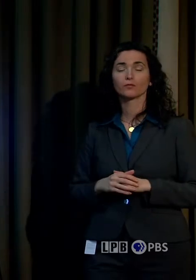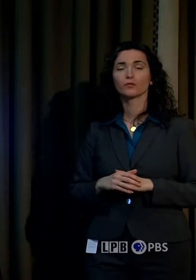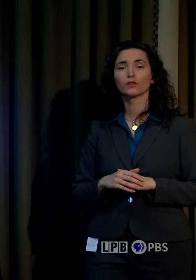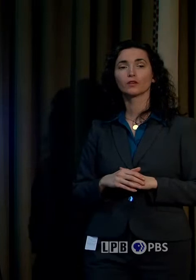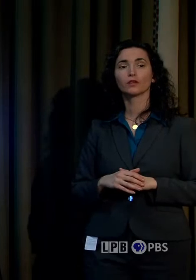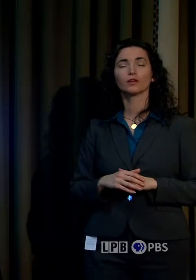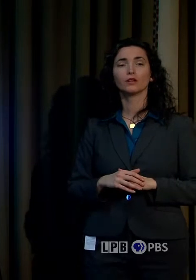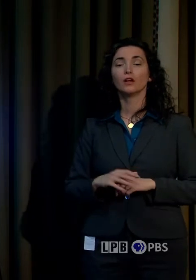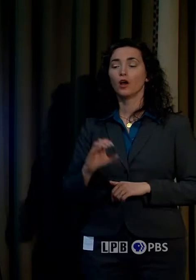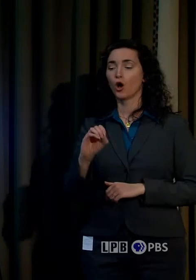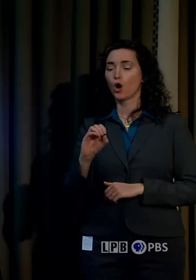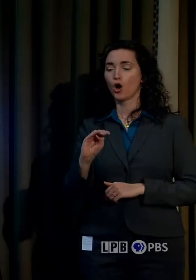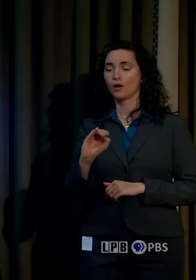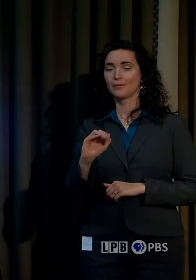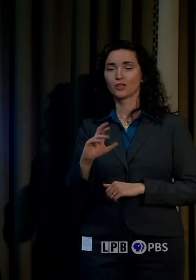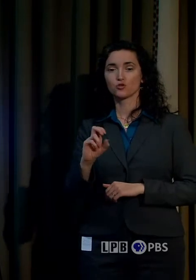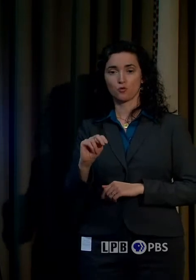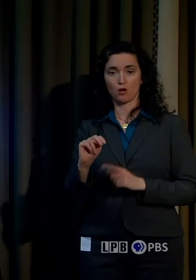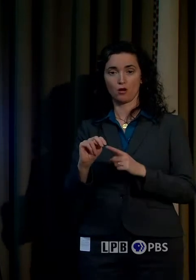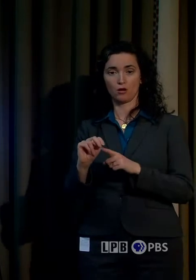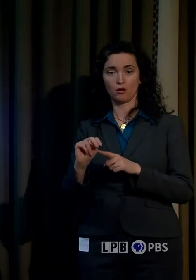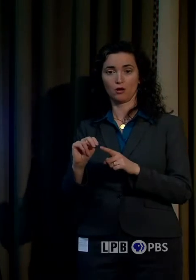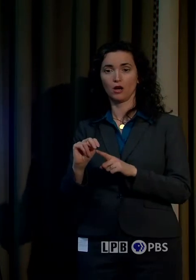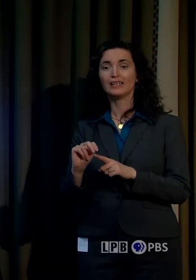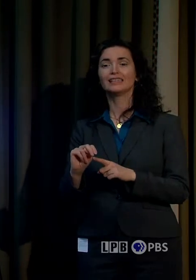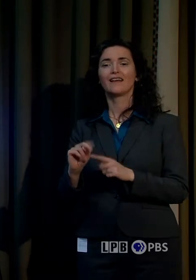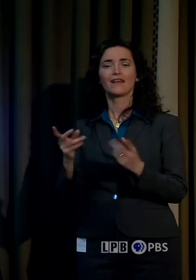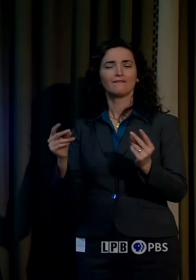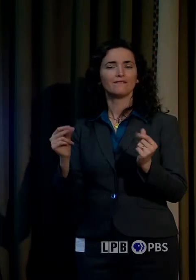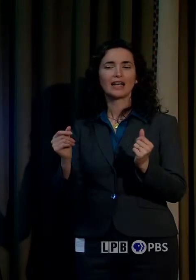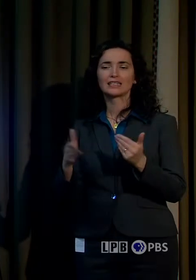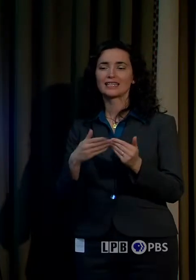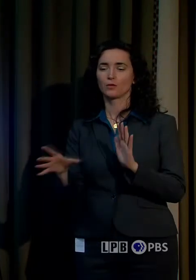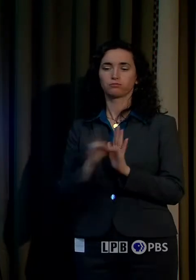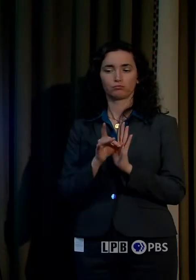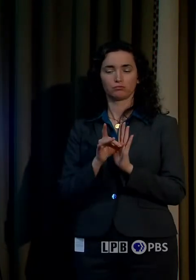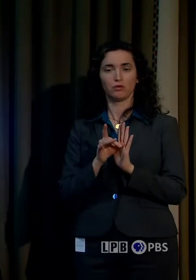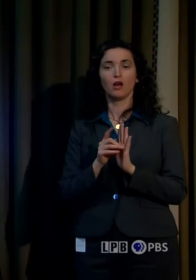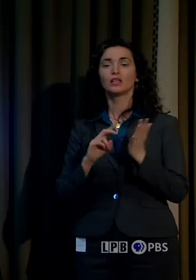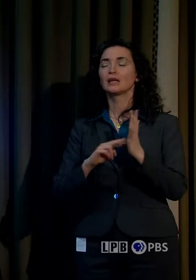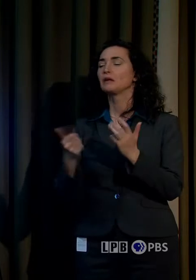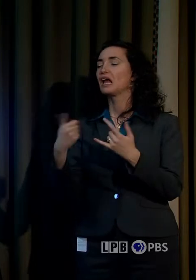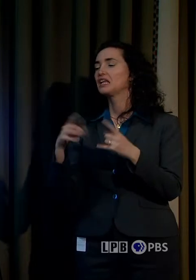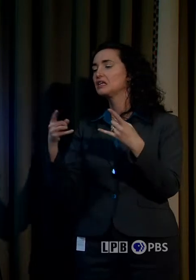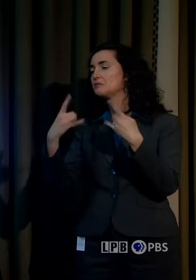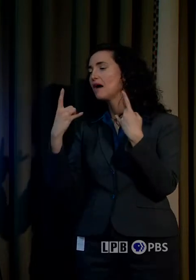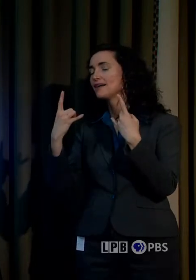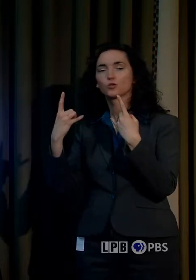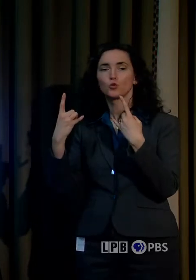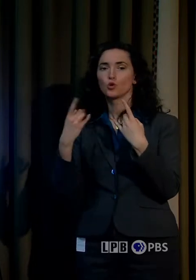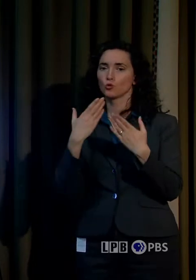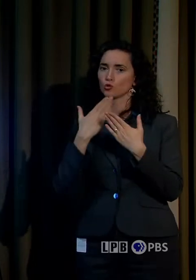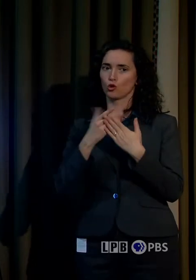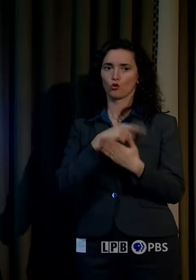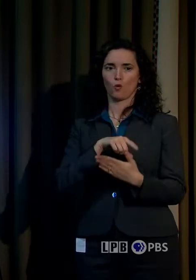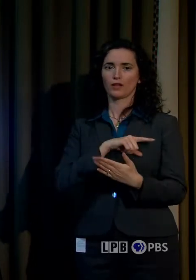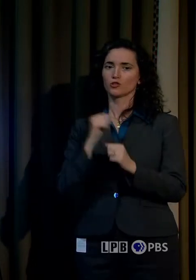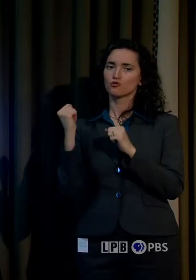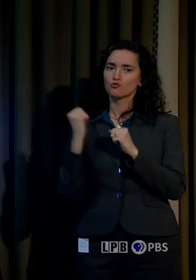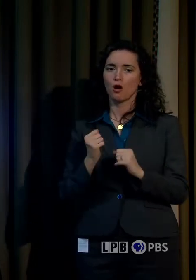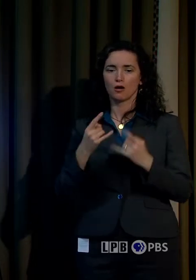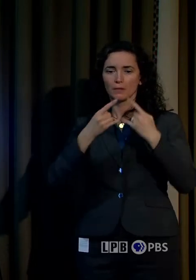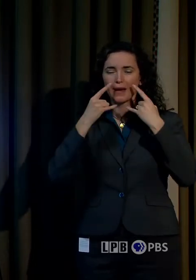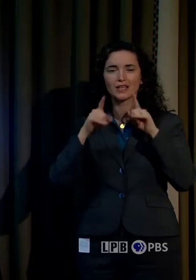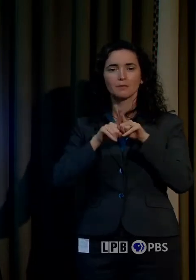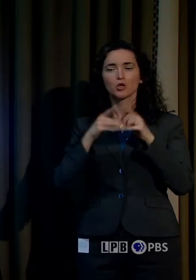infectivity of the Omicron variant, wearing a higher quality mask and one that fits you appropriately is